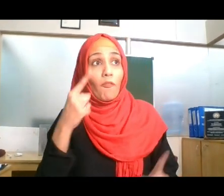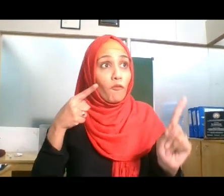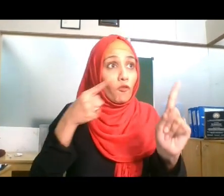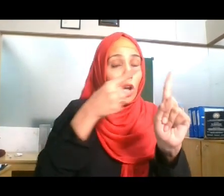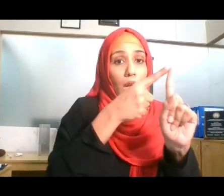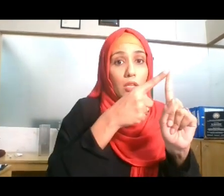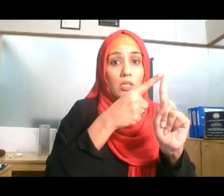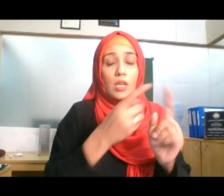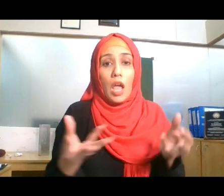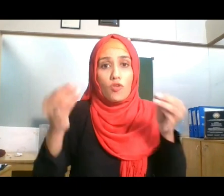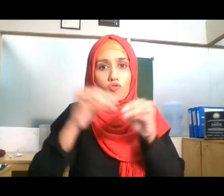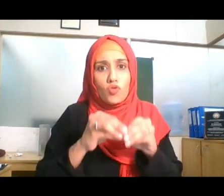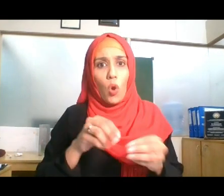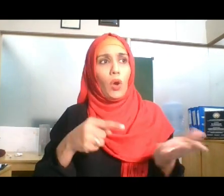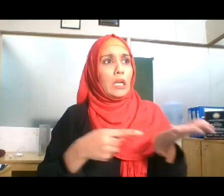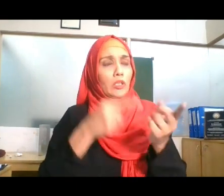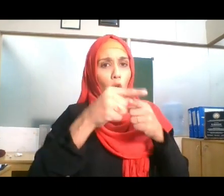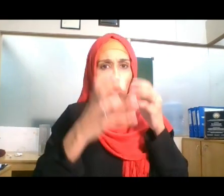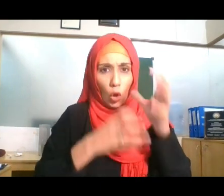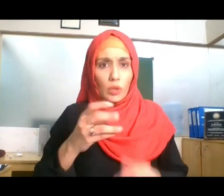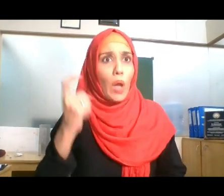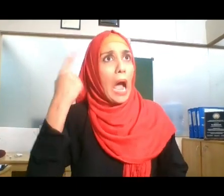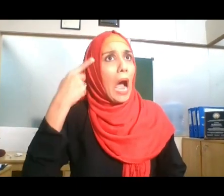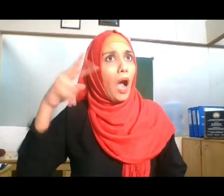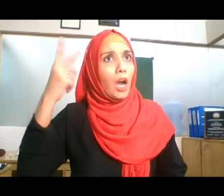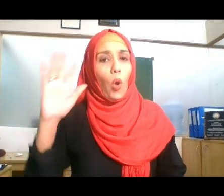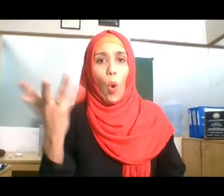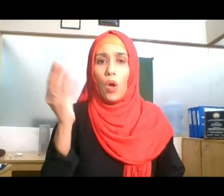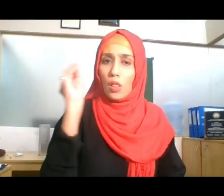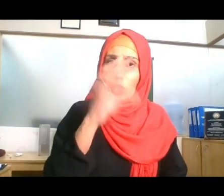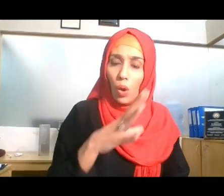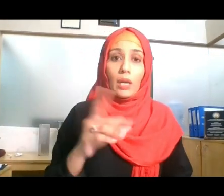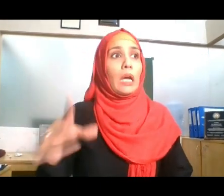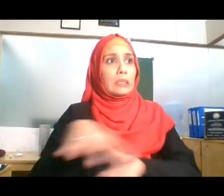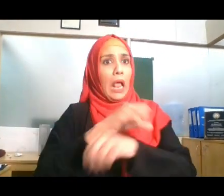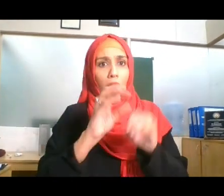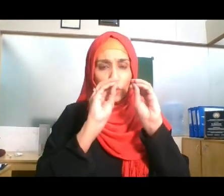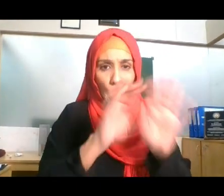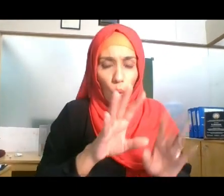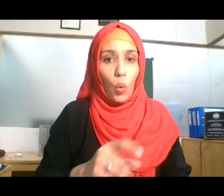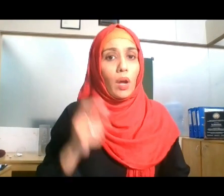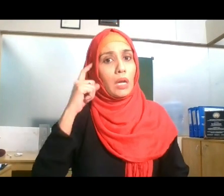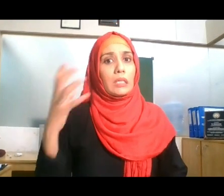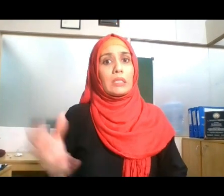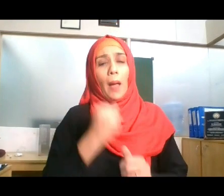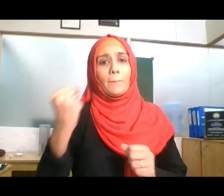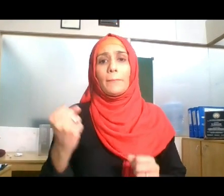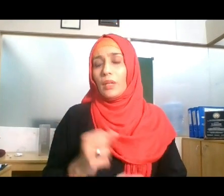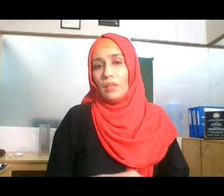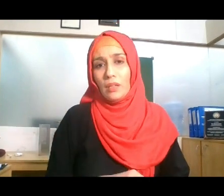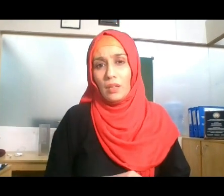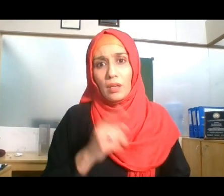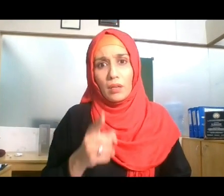developing technology infrastructures, by providing affordable access, enhancing digital skills capacity, and also by